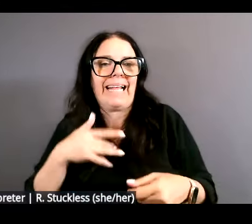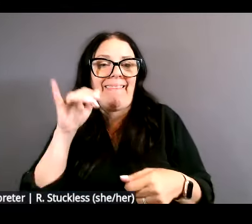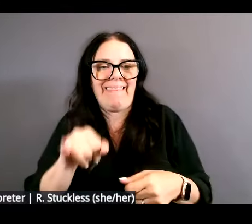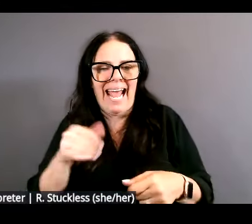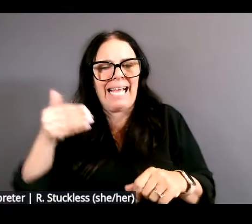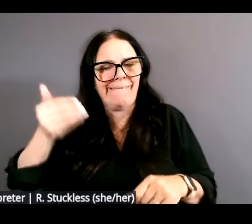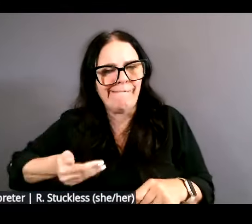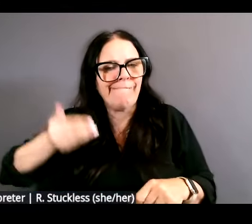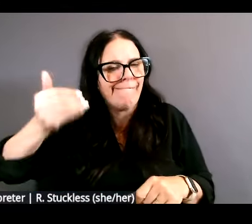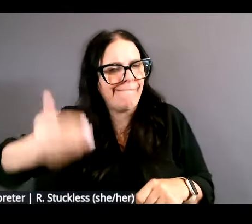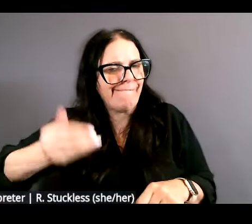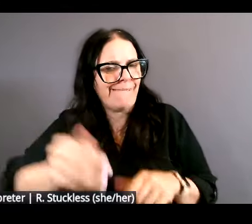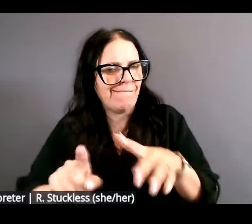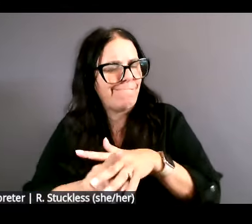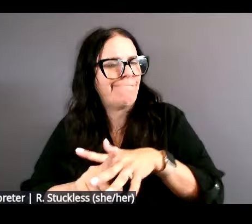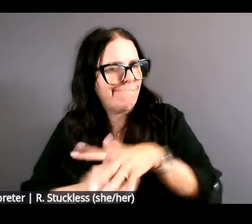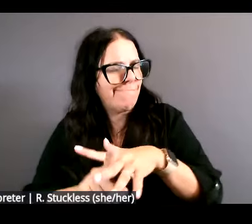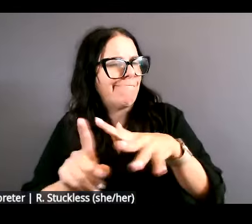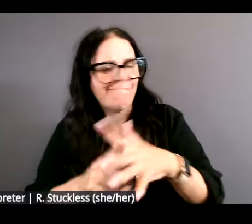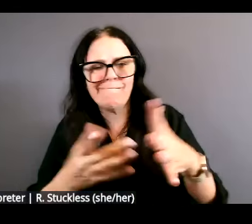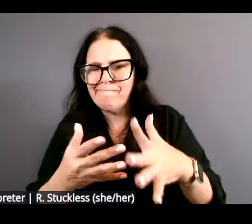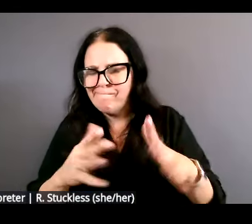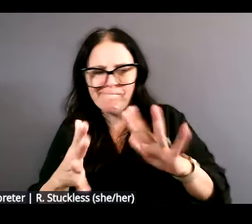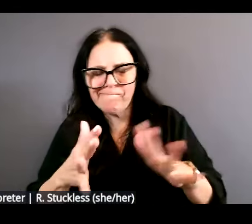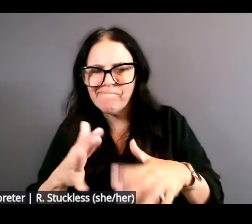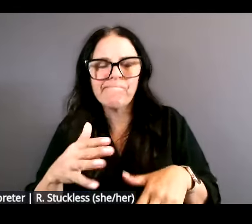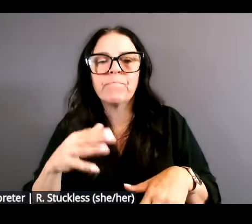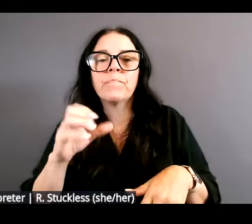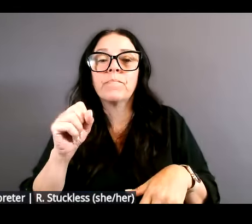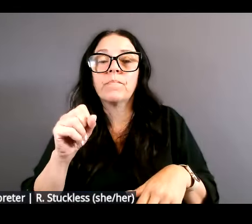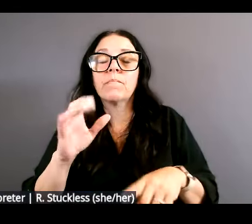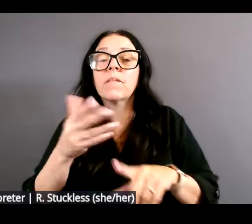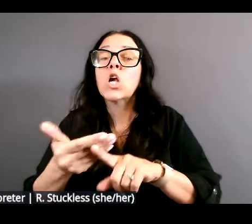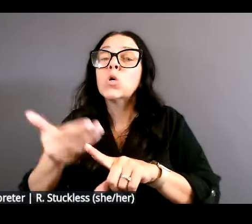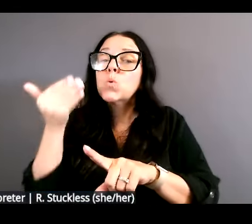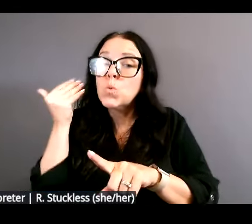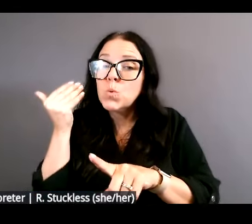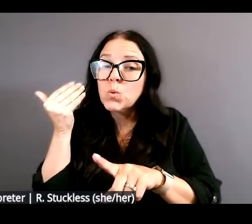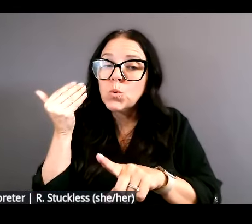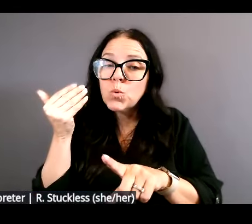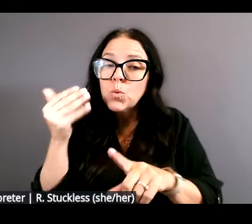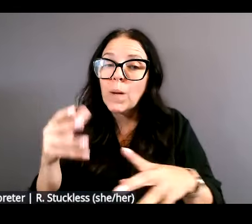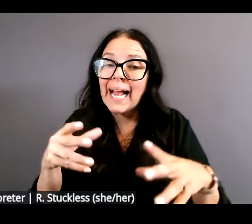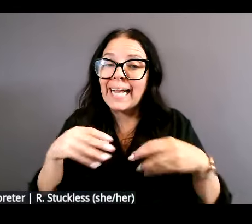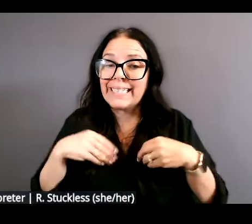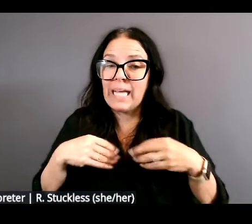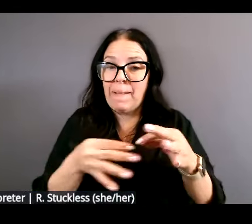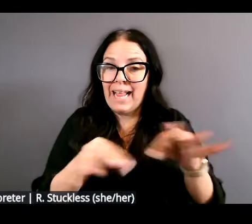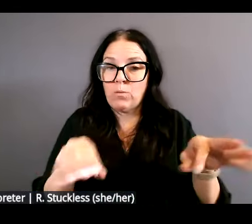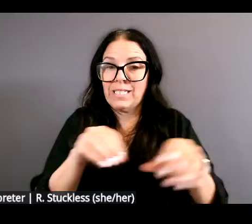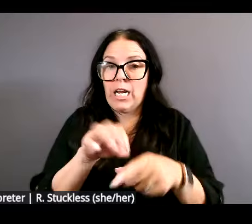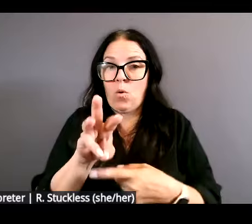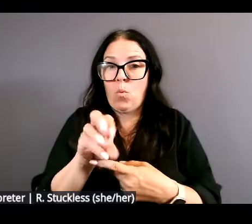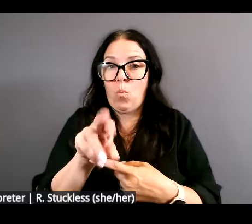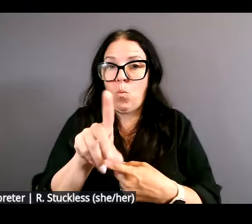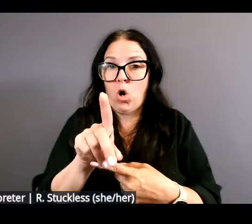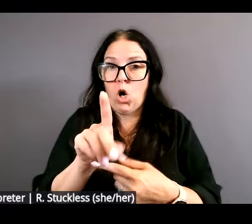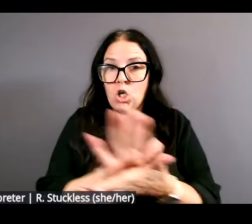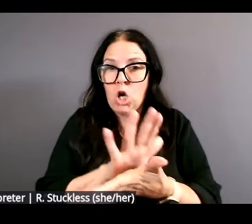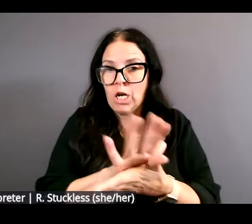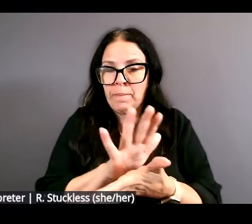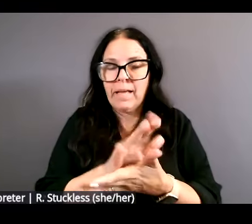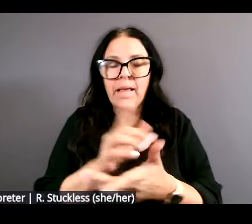times. If you recall, we used to accept language just in like a Word document and we would put that out. That changed to the